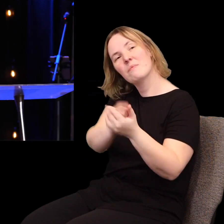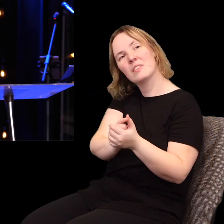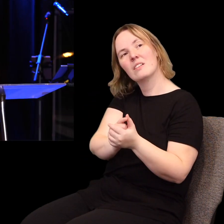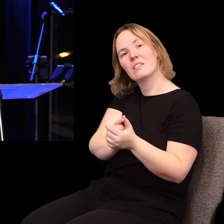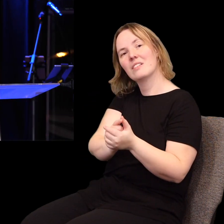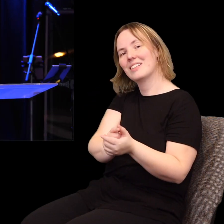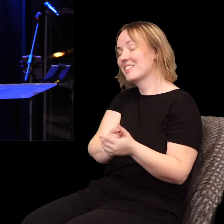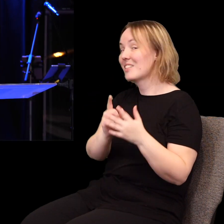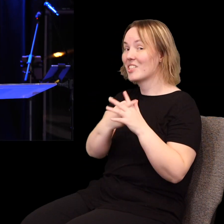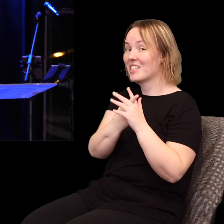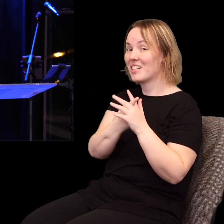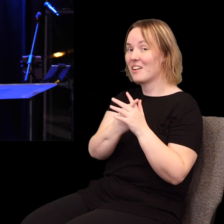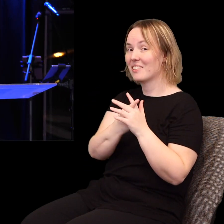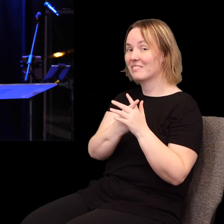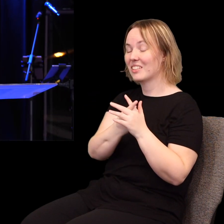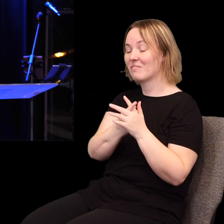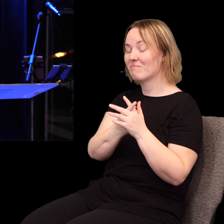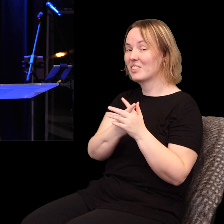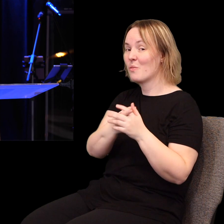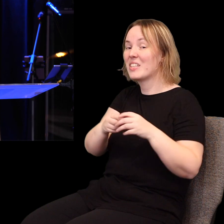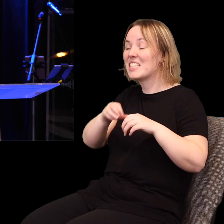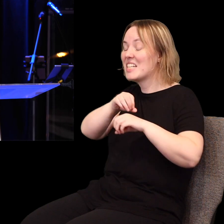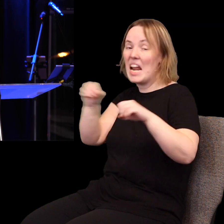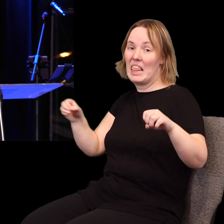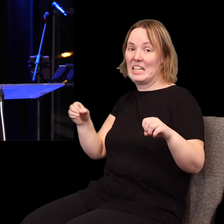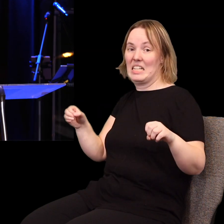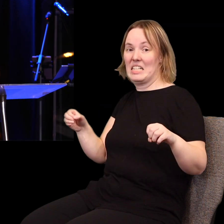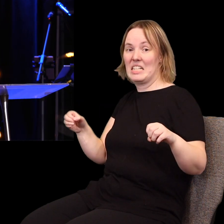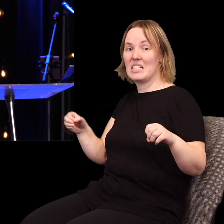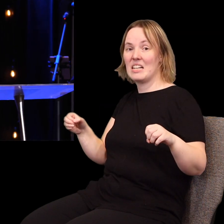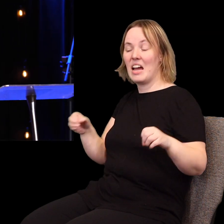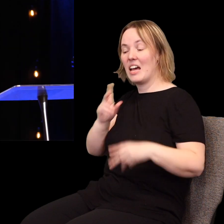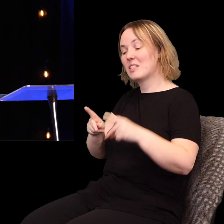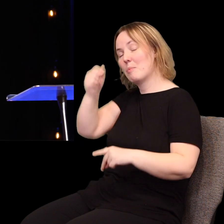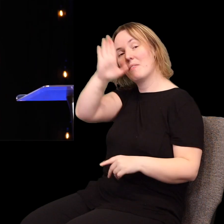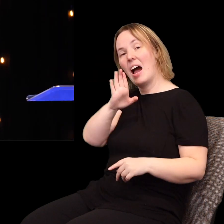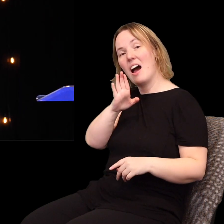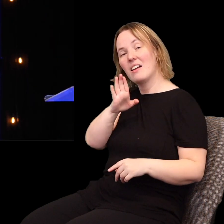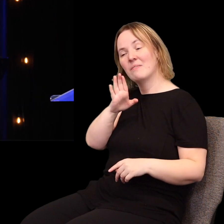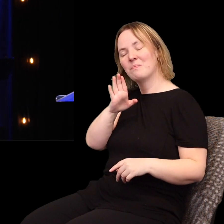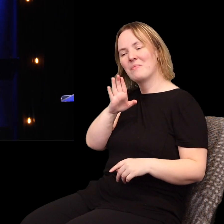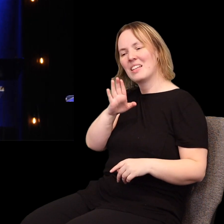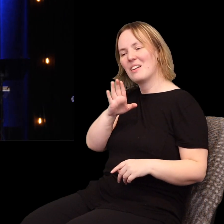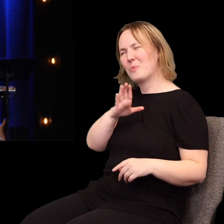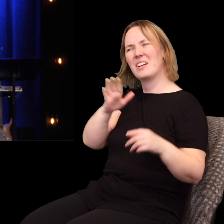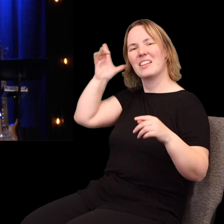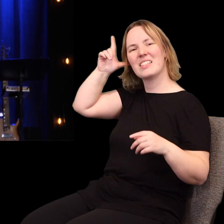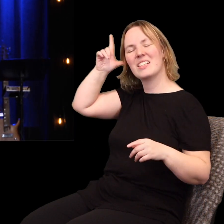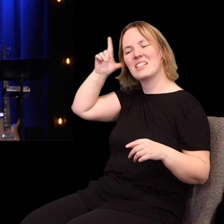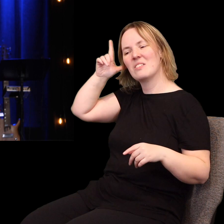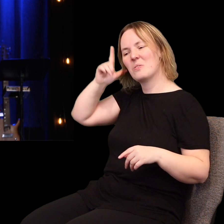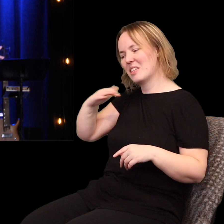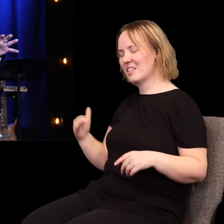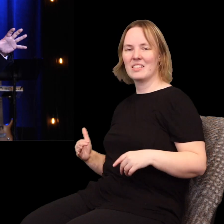saying, number one, this is just the beginning. You ain't seen nothing, okay? So as the people of God, if we don't have discernment in the things that are going on now,